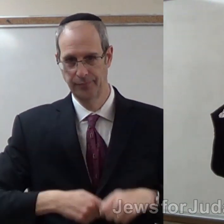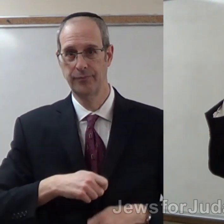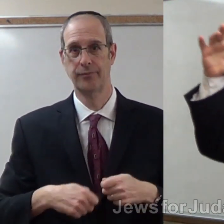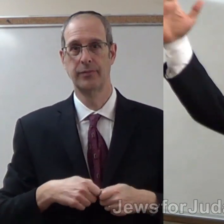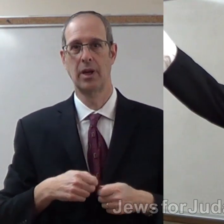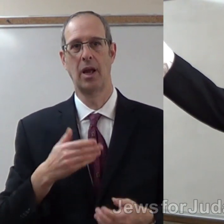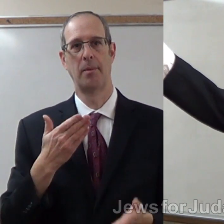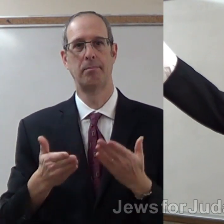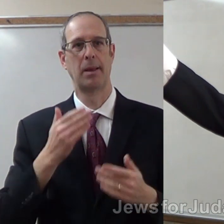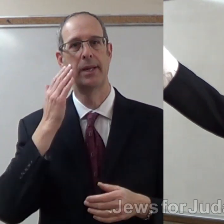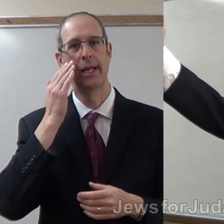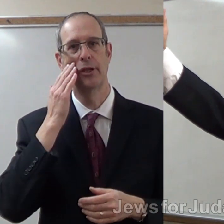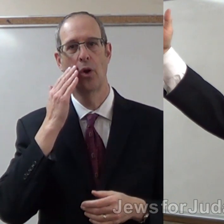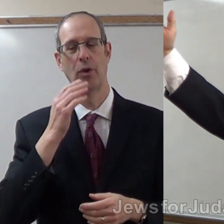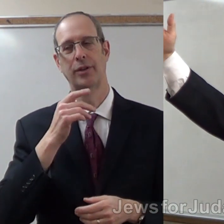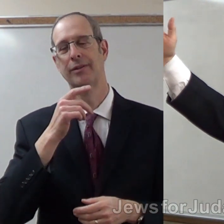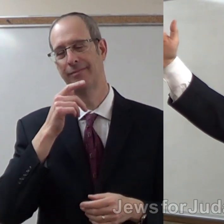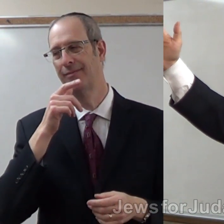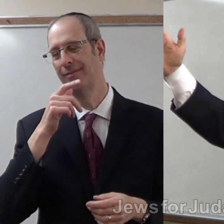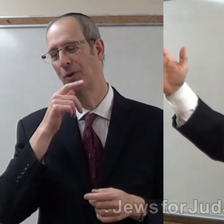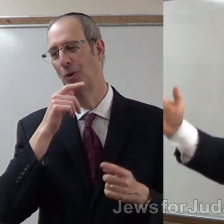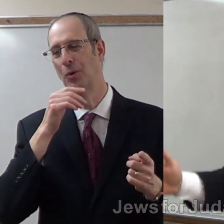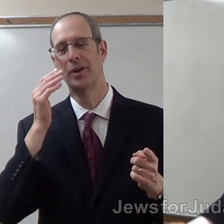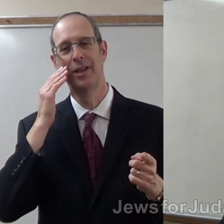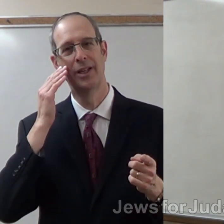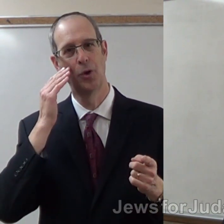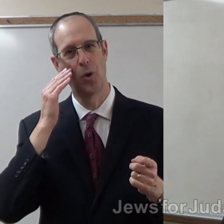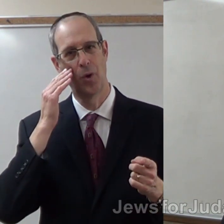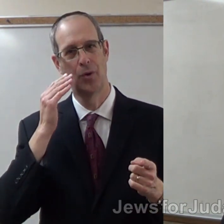He probably knows who's knocking.